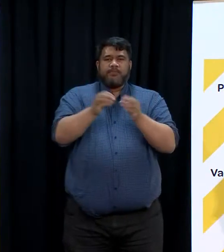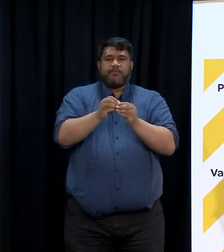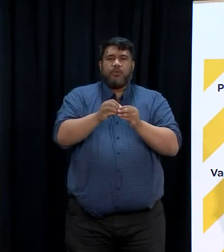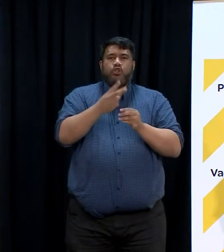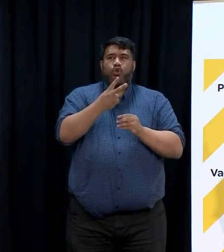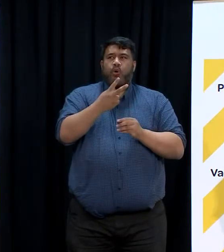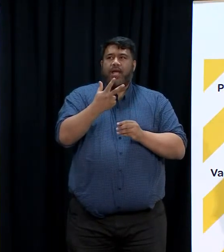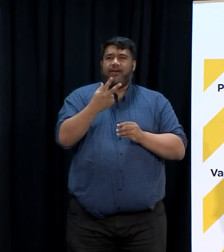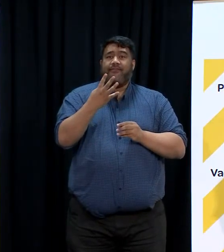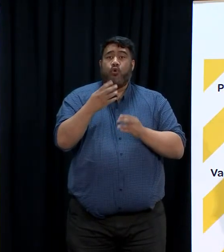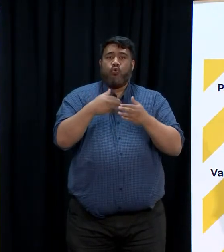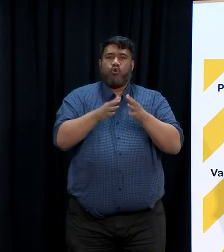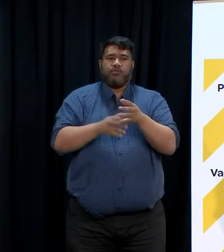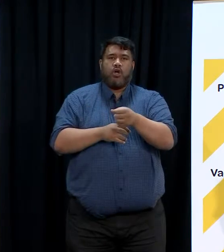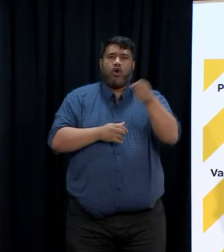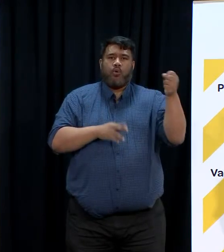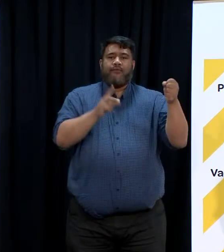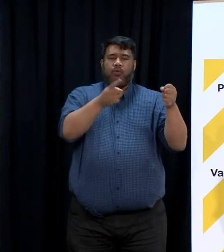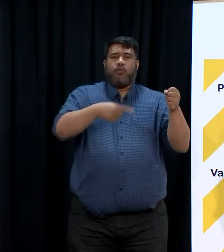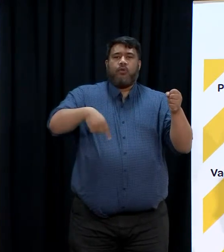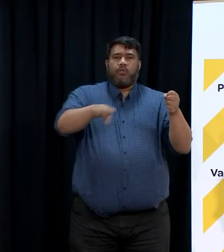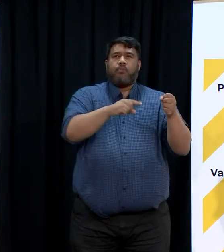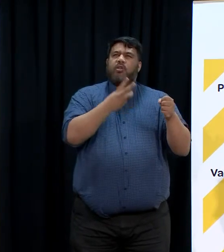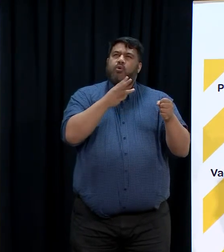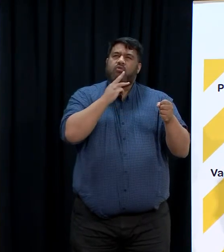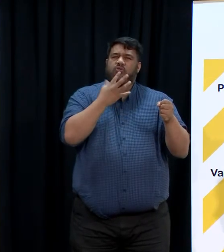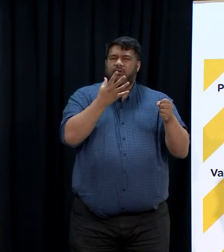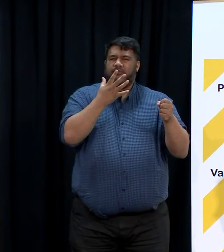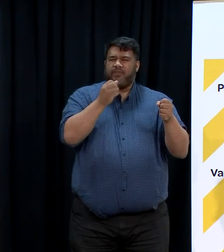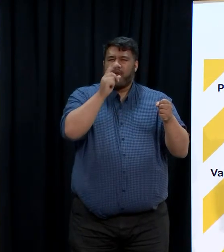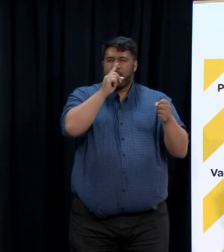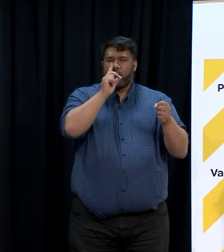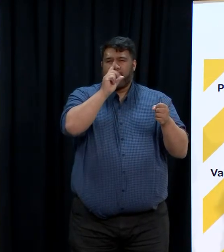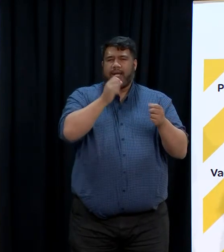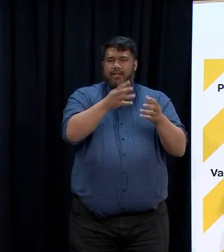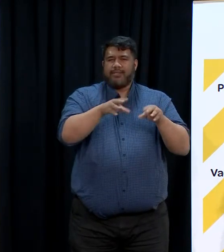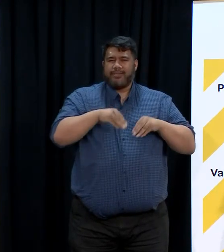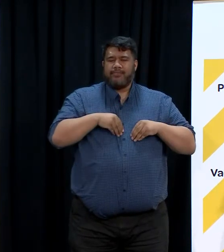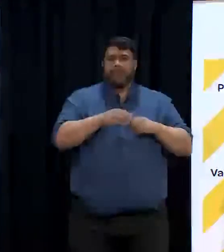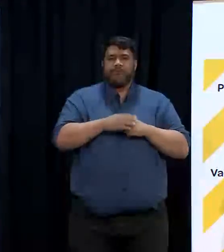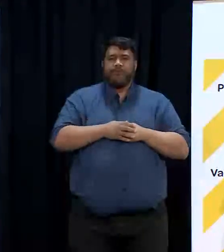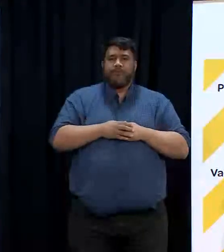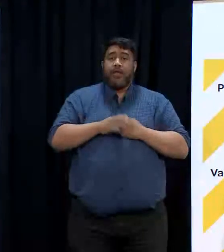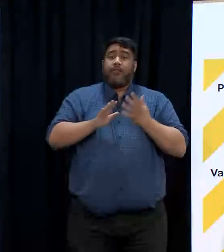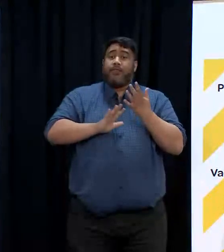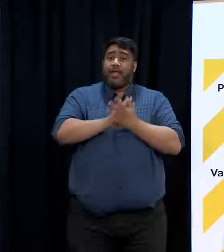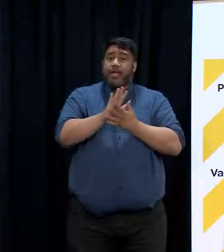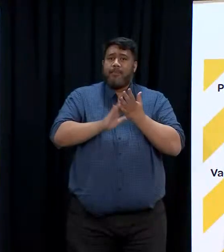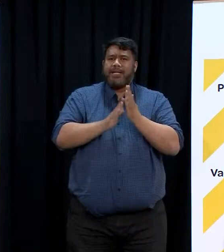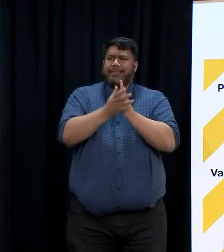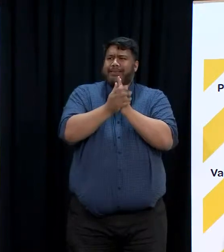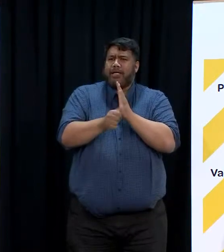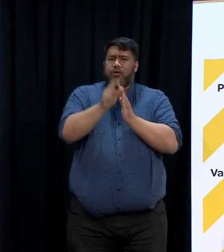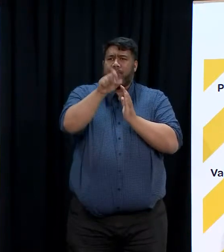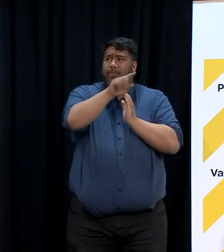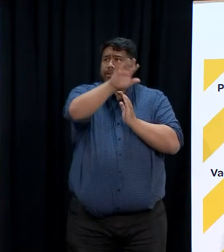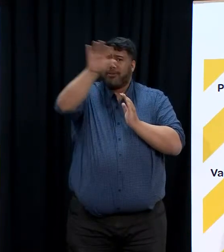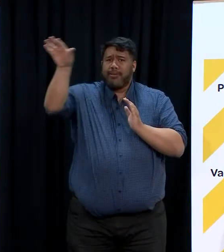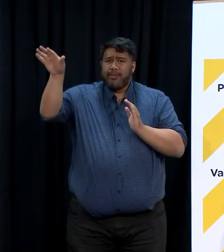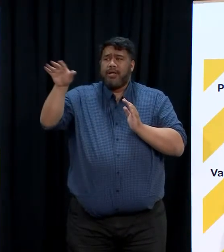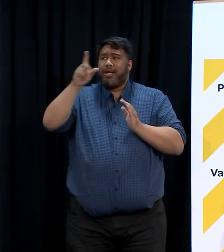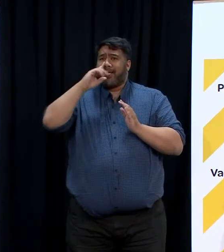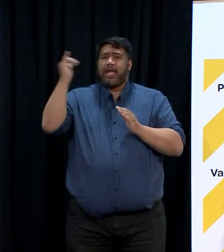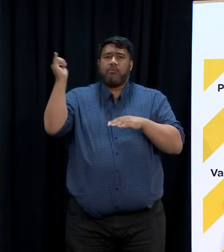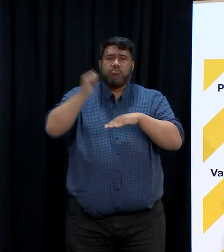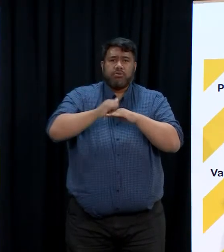284 rooms have been allocated to 350 people across those groups. That'll help us to see skilled workers from a range of sectors enter into